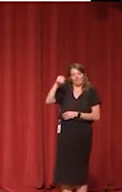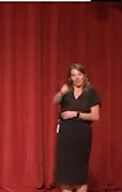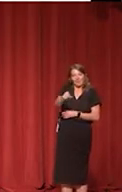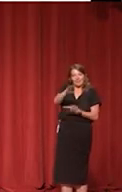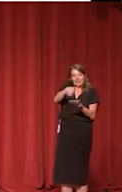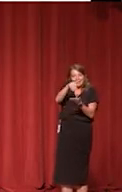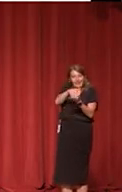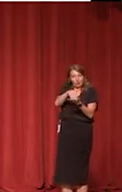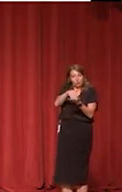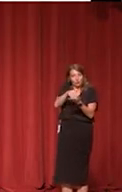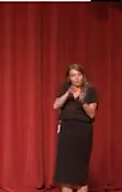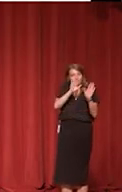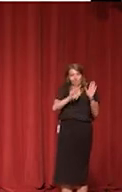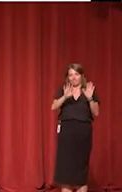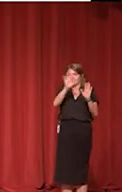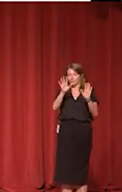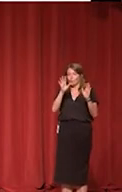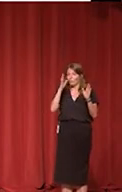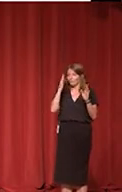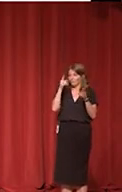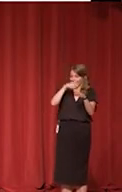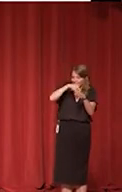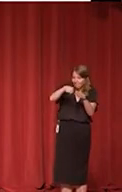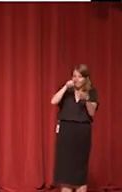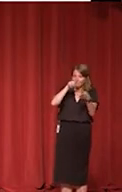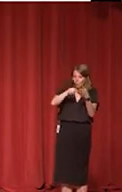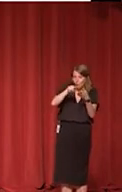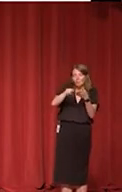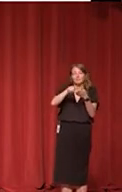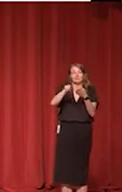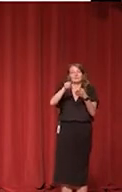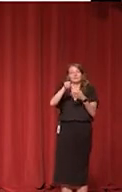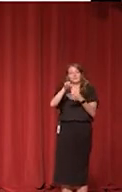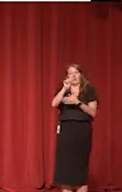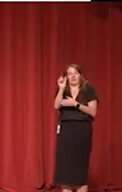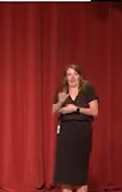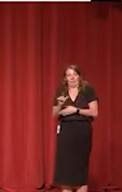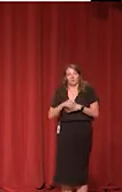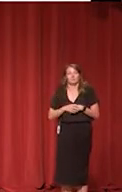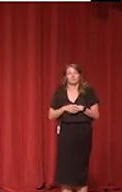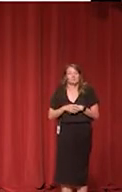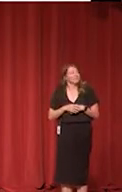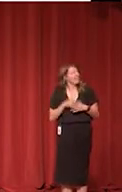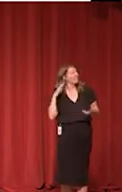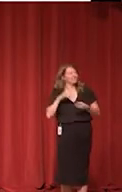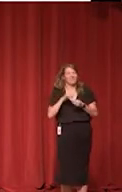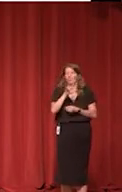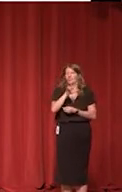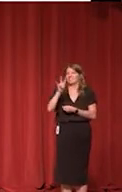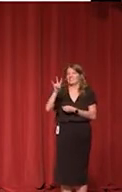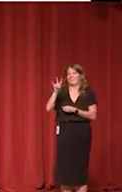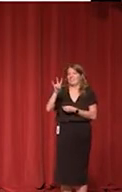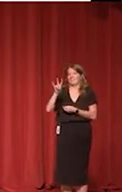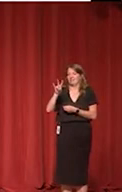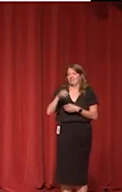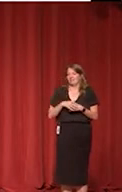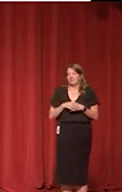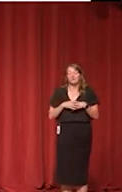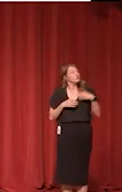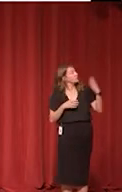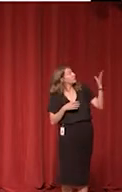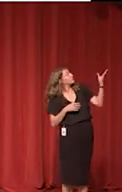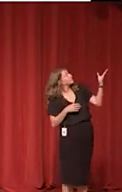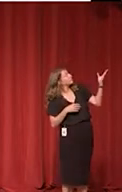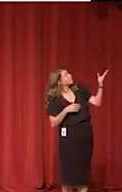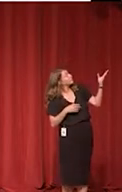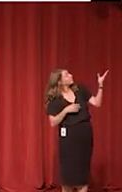excellence in Alzheimer's disease. There are 37 centers. You see that the Rocky Mountain area, there's no center. That